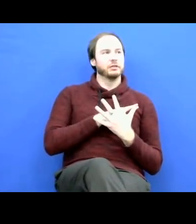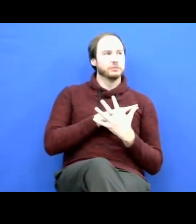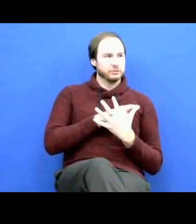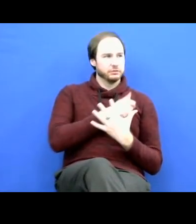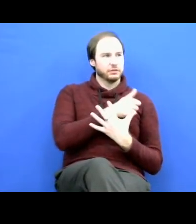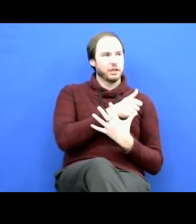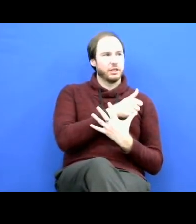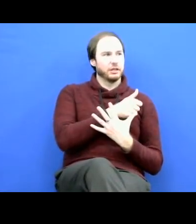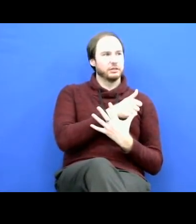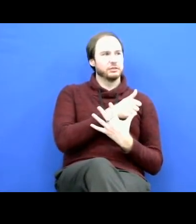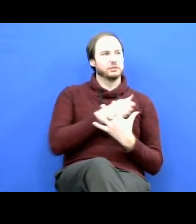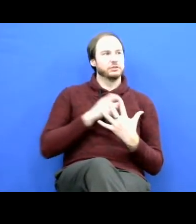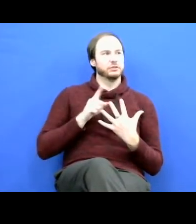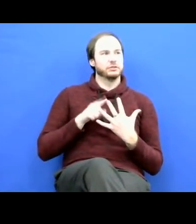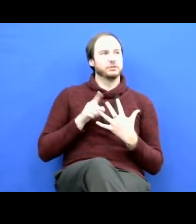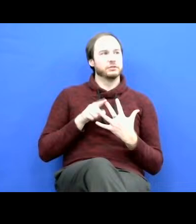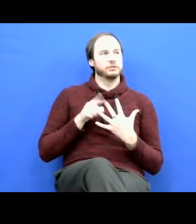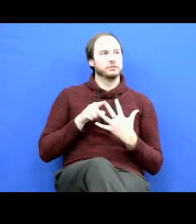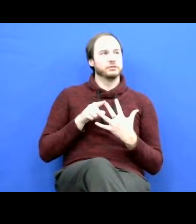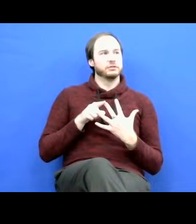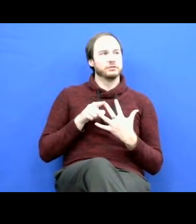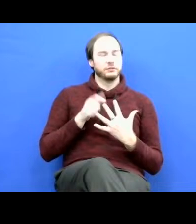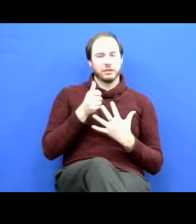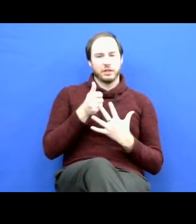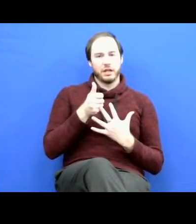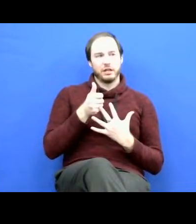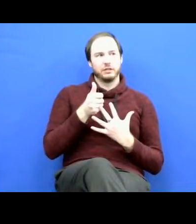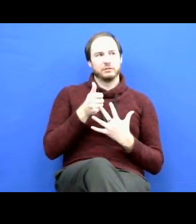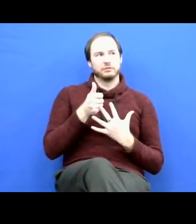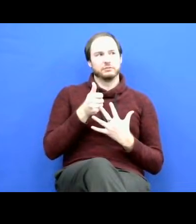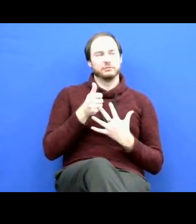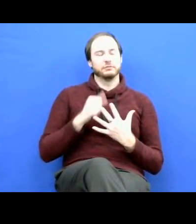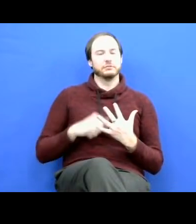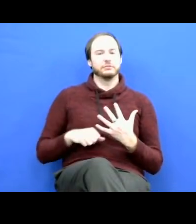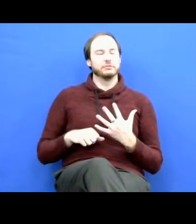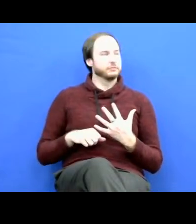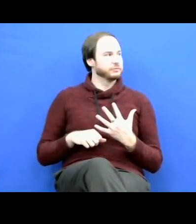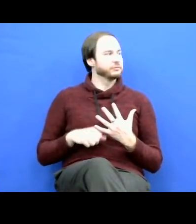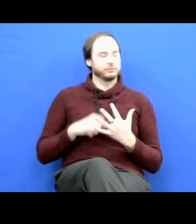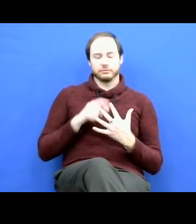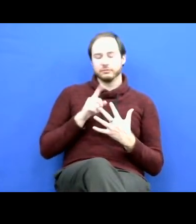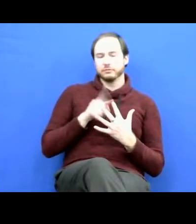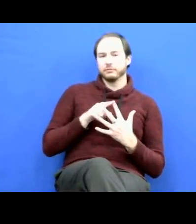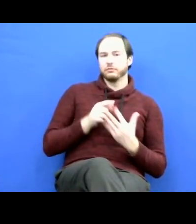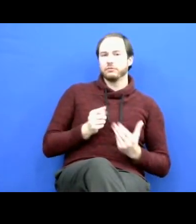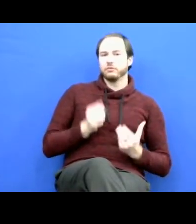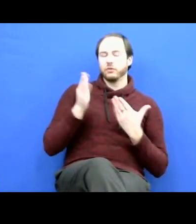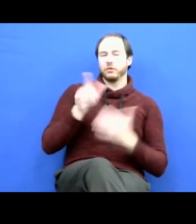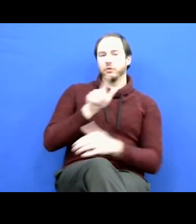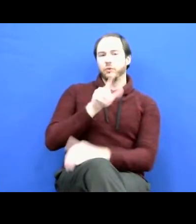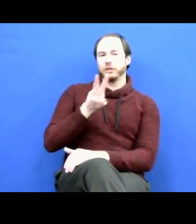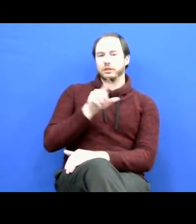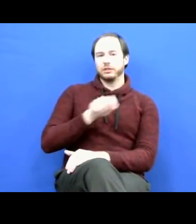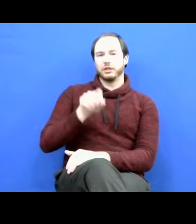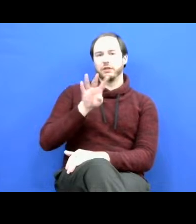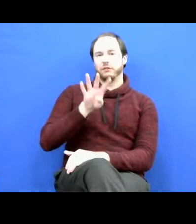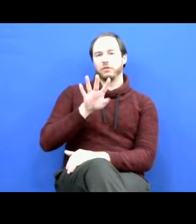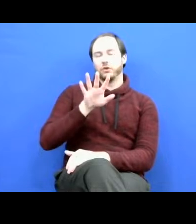Blanca. Aye. Supervisor Schultz. Aye. Mr. Supervisor and fellow board members, I have resolution number